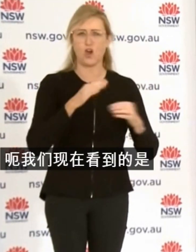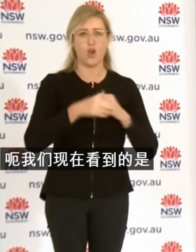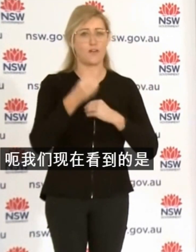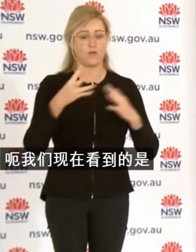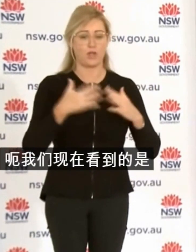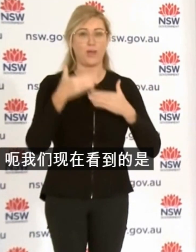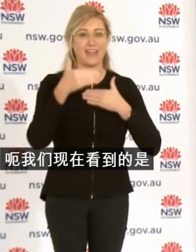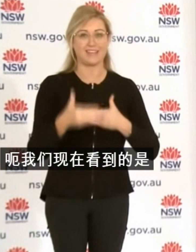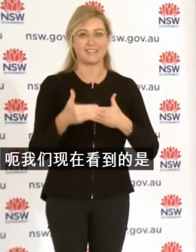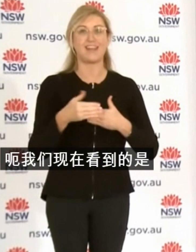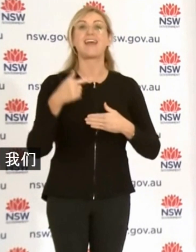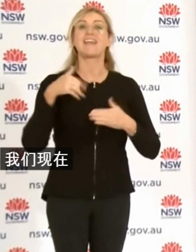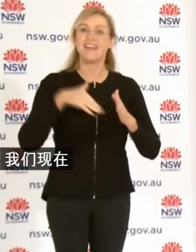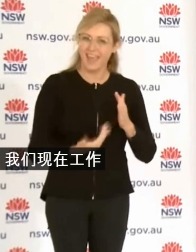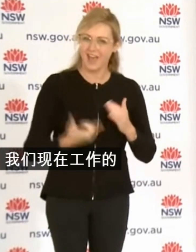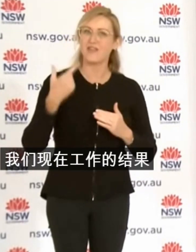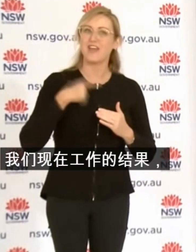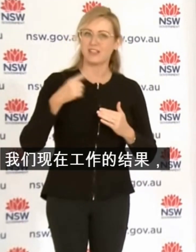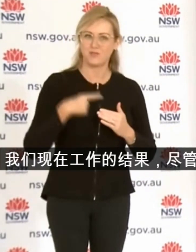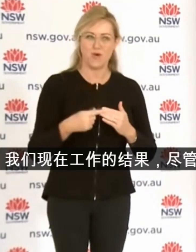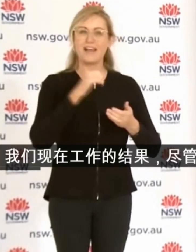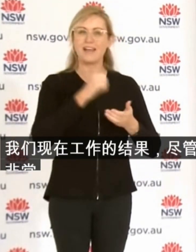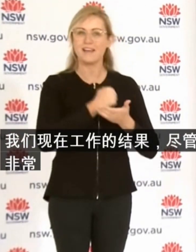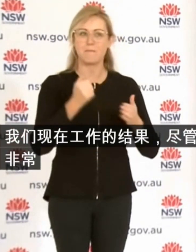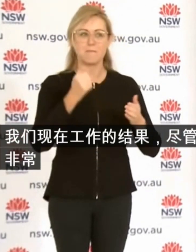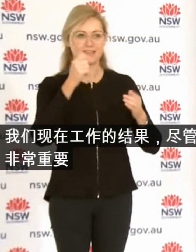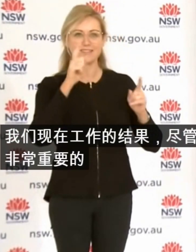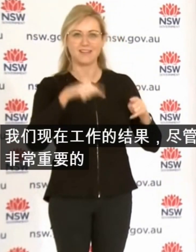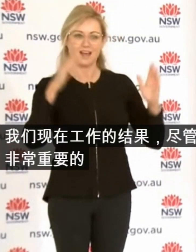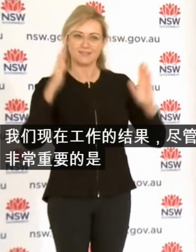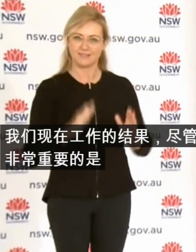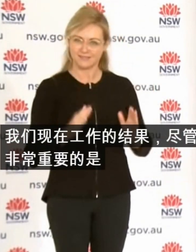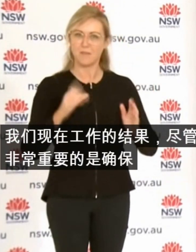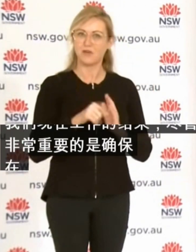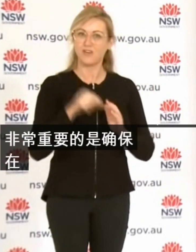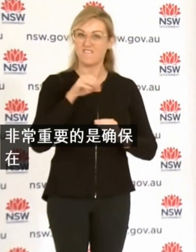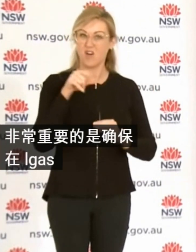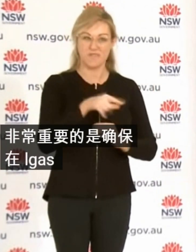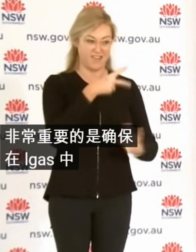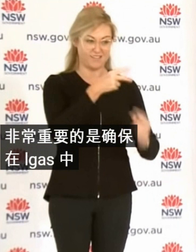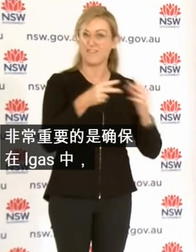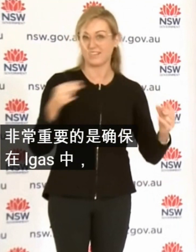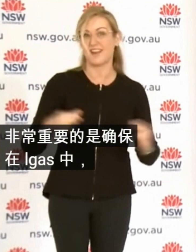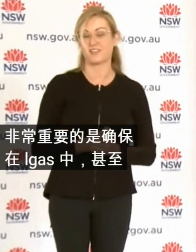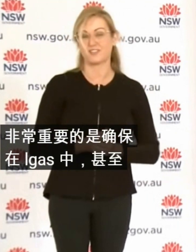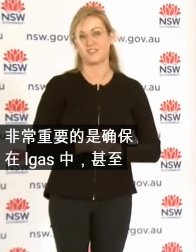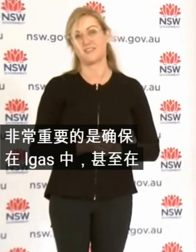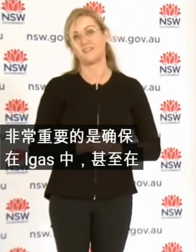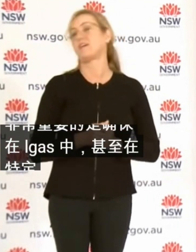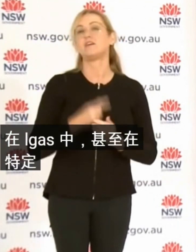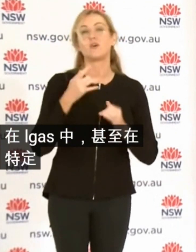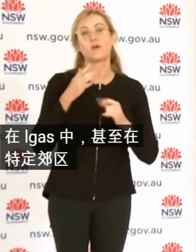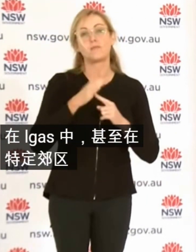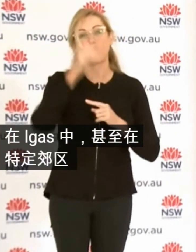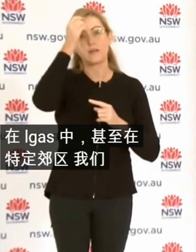is the result of that. The work for us now, though, which is really important, is to make sure that within LGAs and even